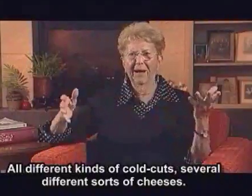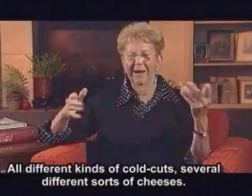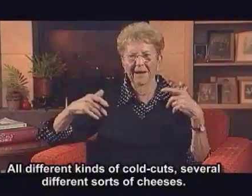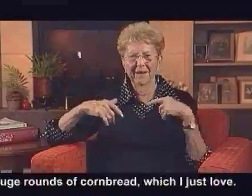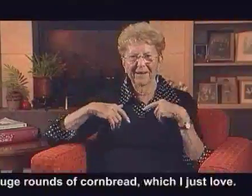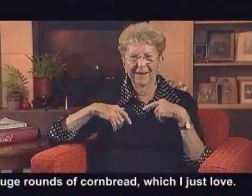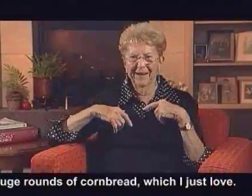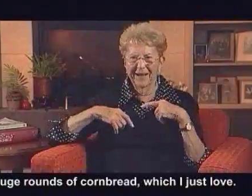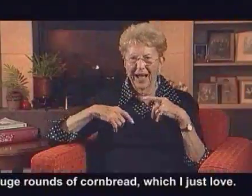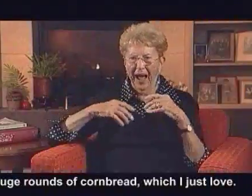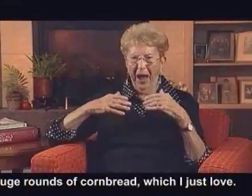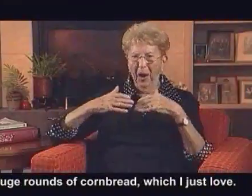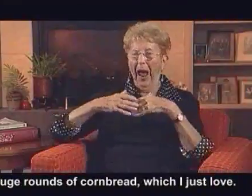cheeses,